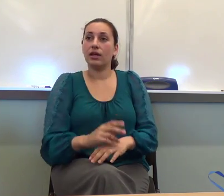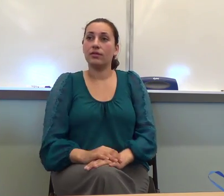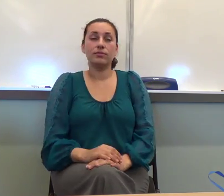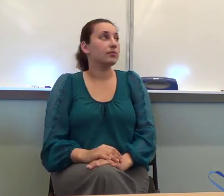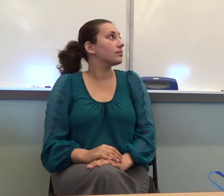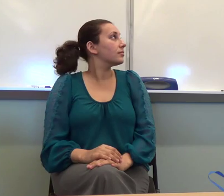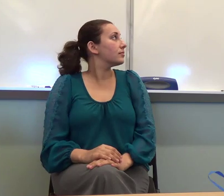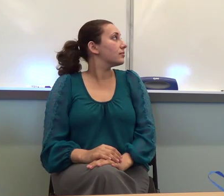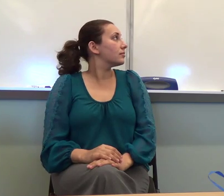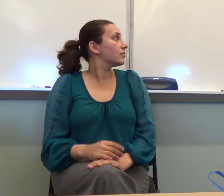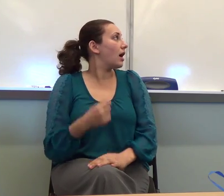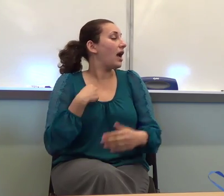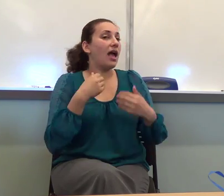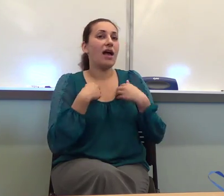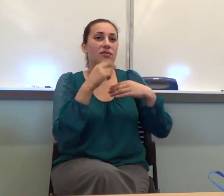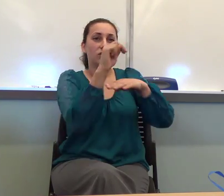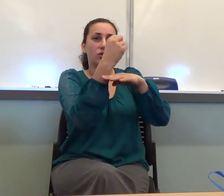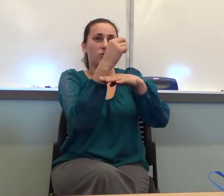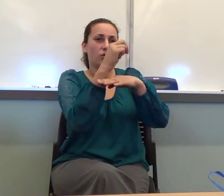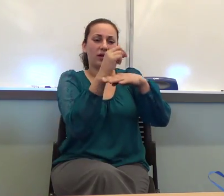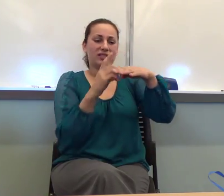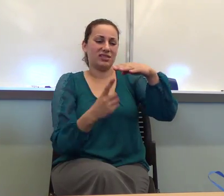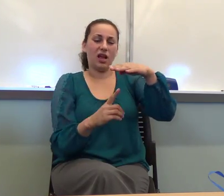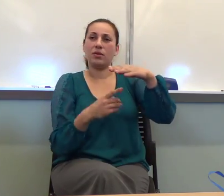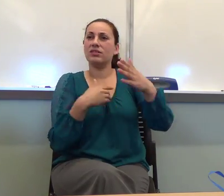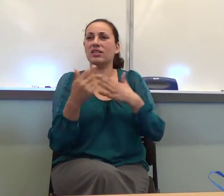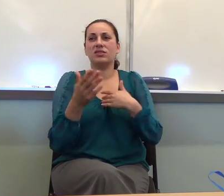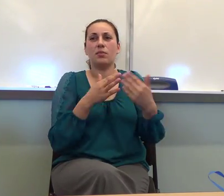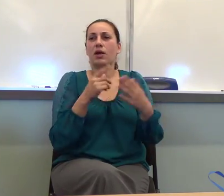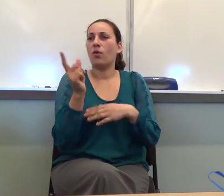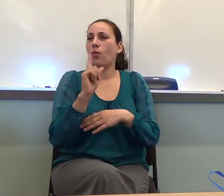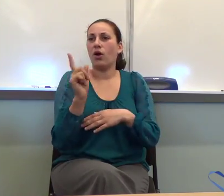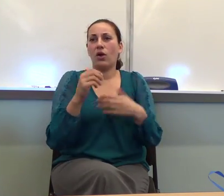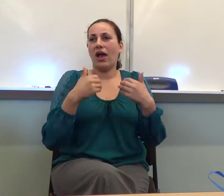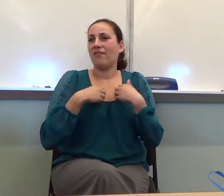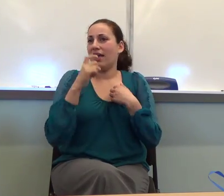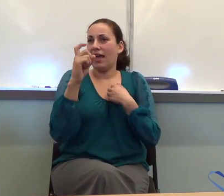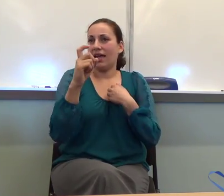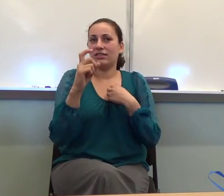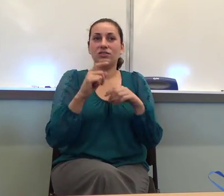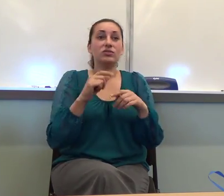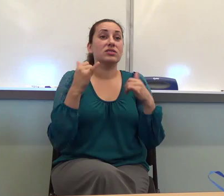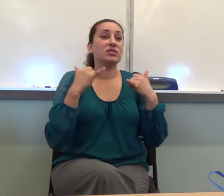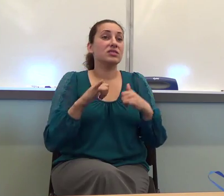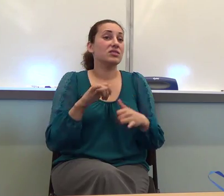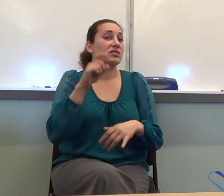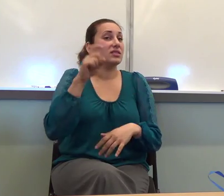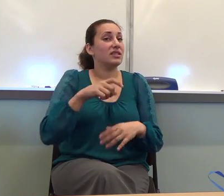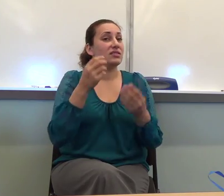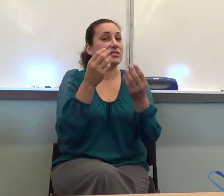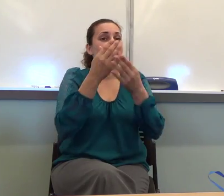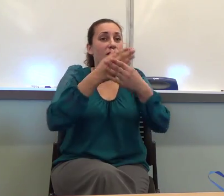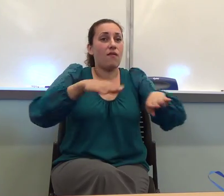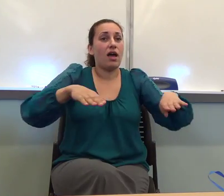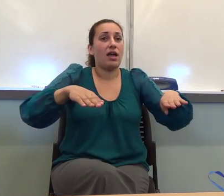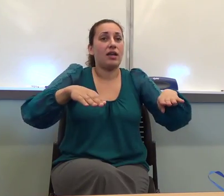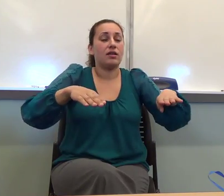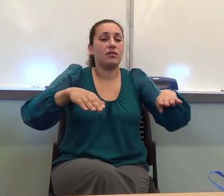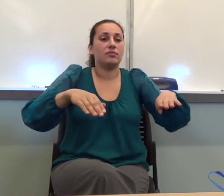the upper numerator up here. You can put one down here. It doesn't matter where it is. Still, you're going to end up having to do a division on both sides of the same